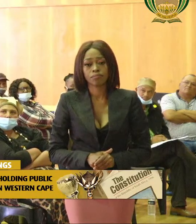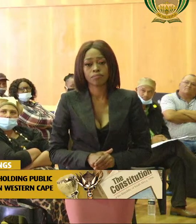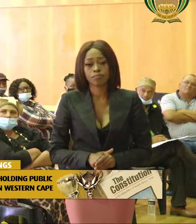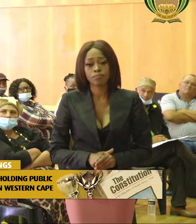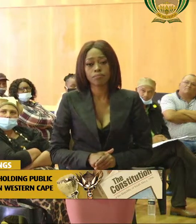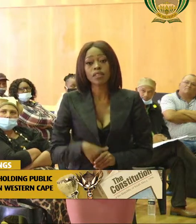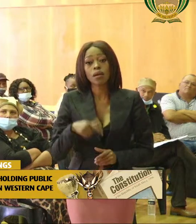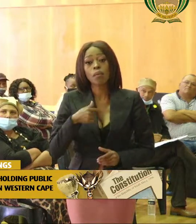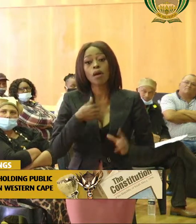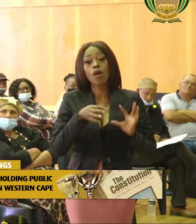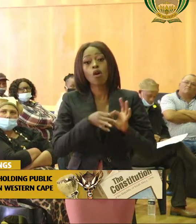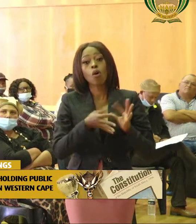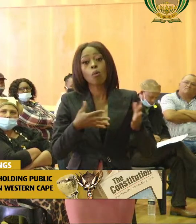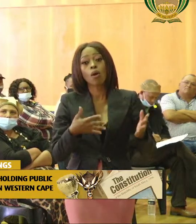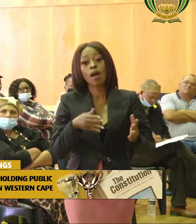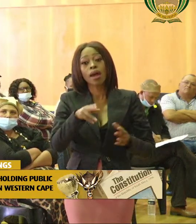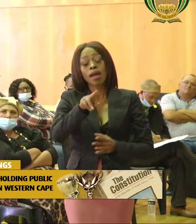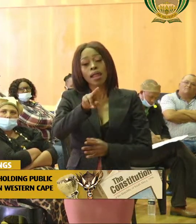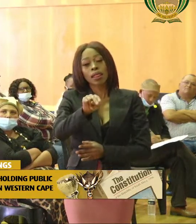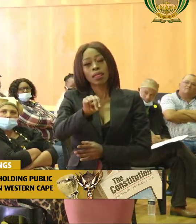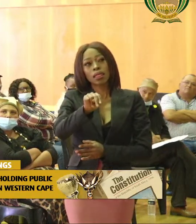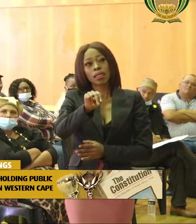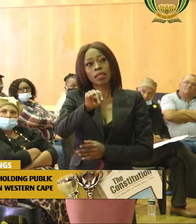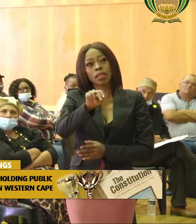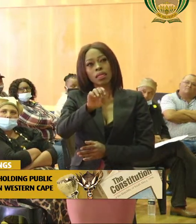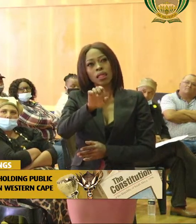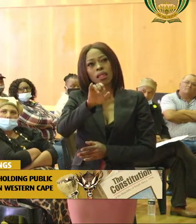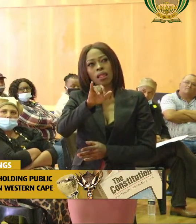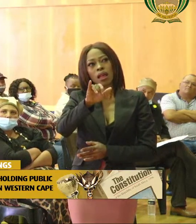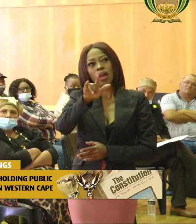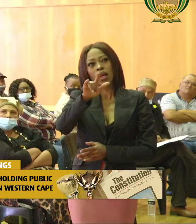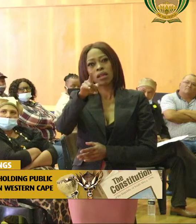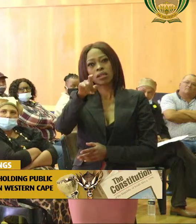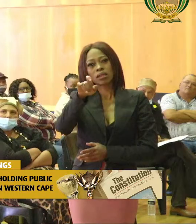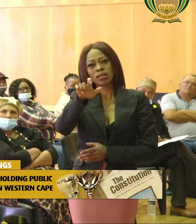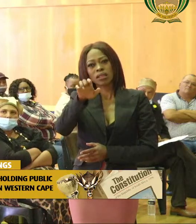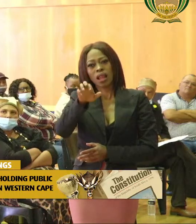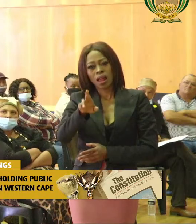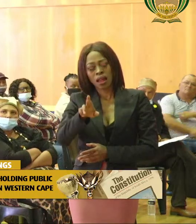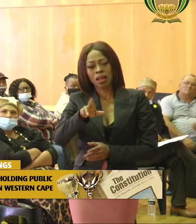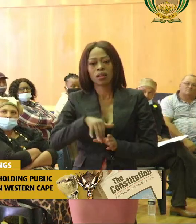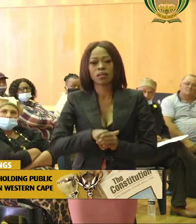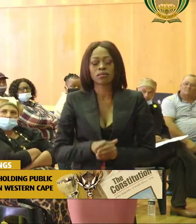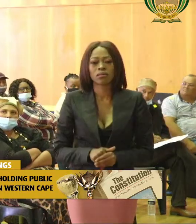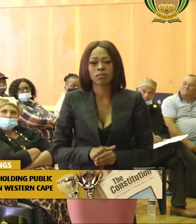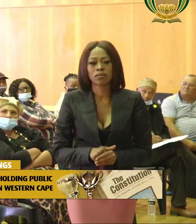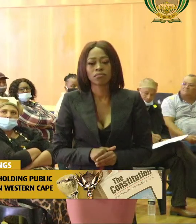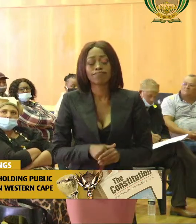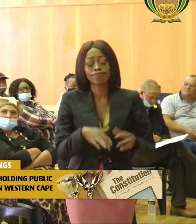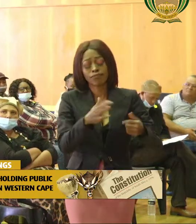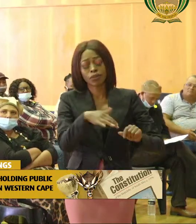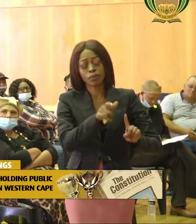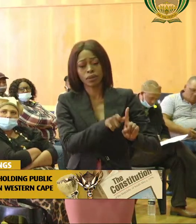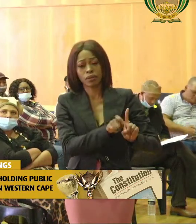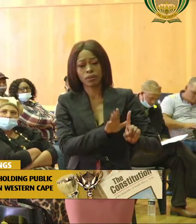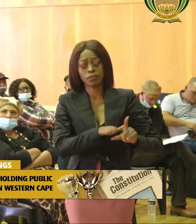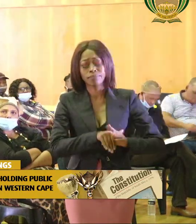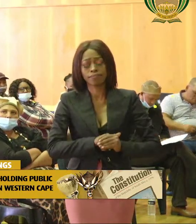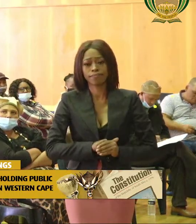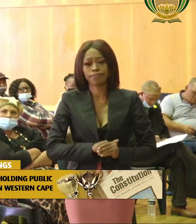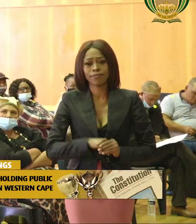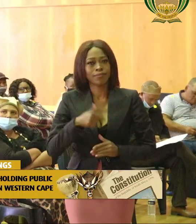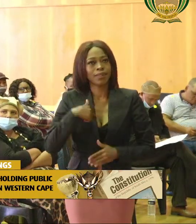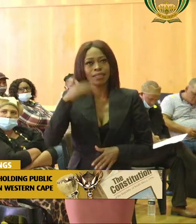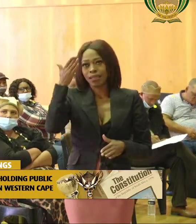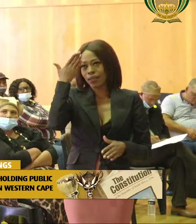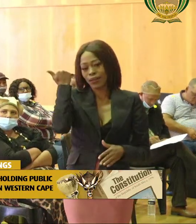residing in Knysna. Ek bly daar by Knysna. Right. Mr. Chair, I don't